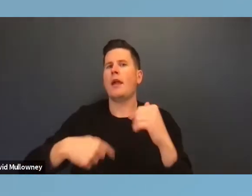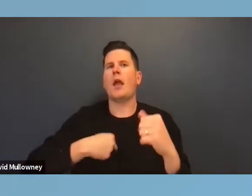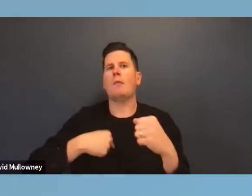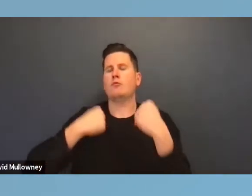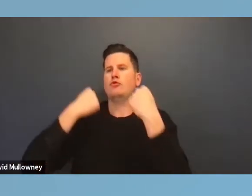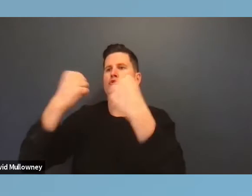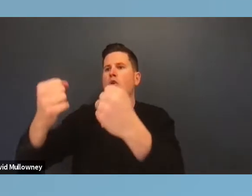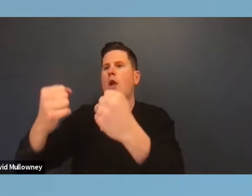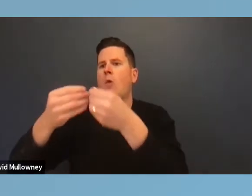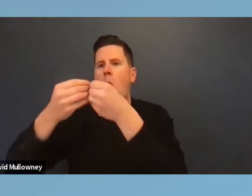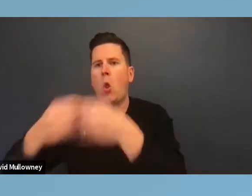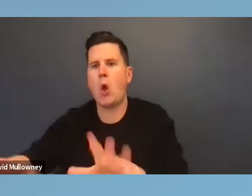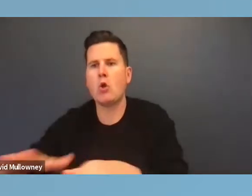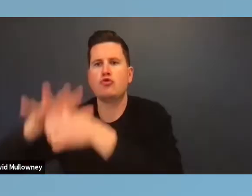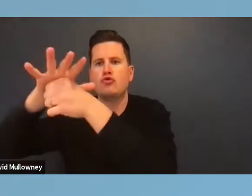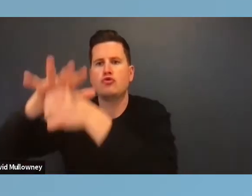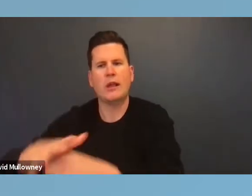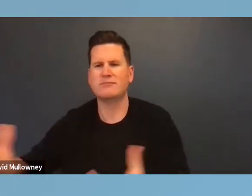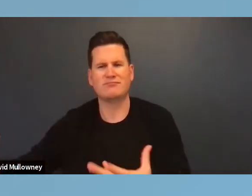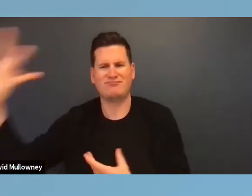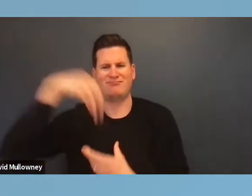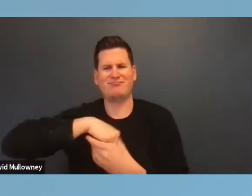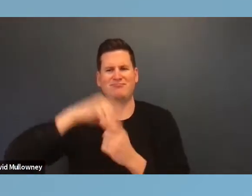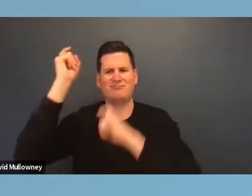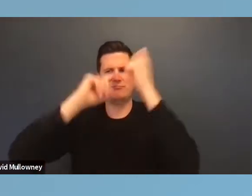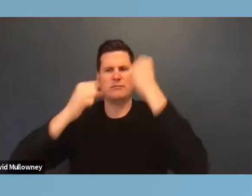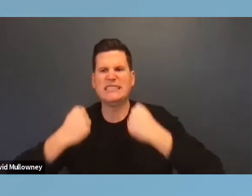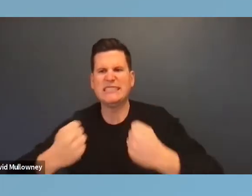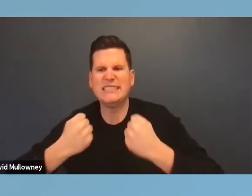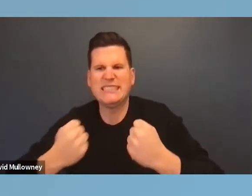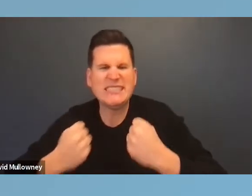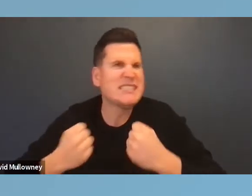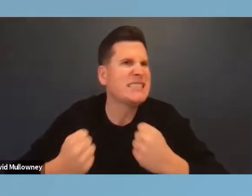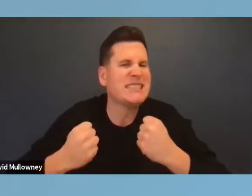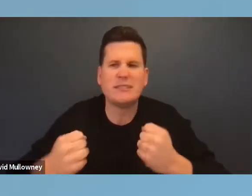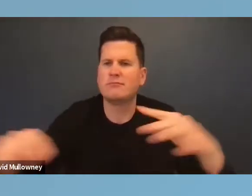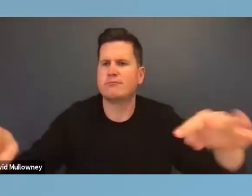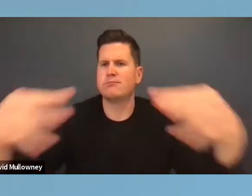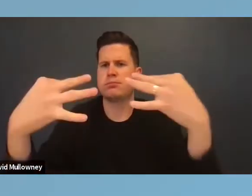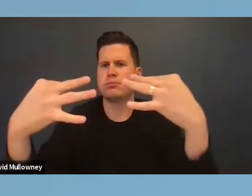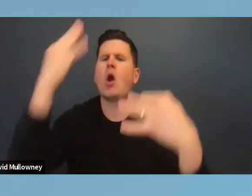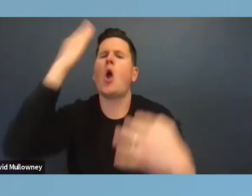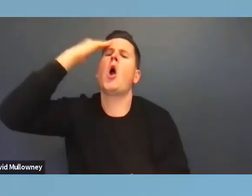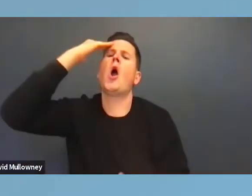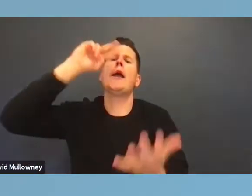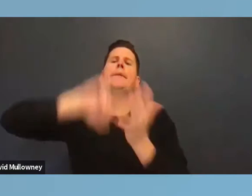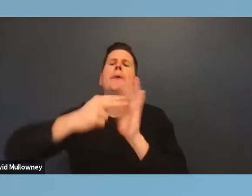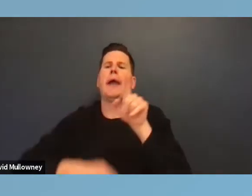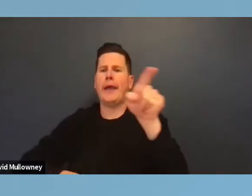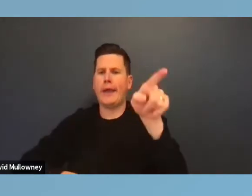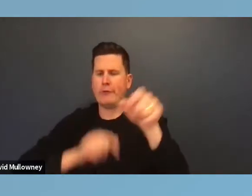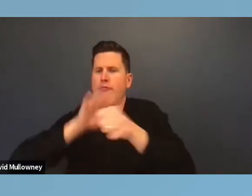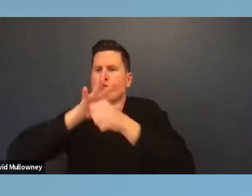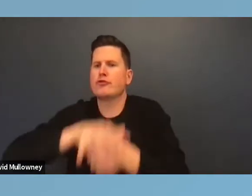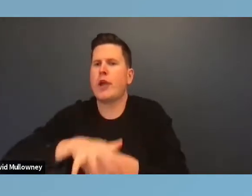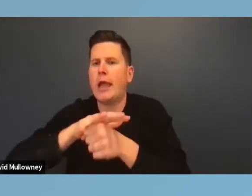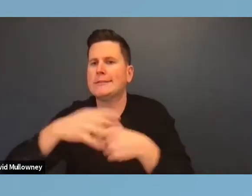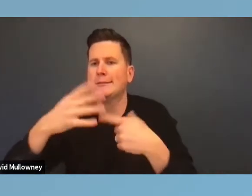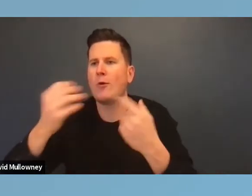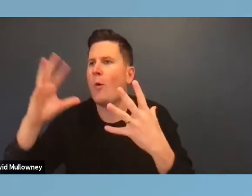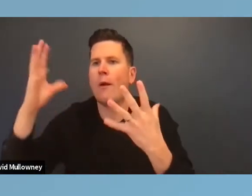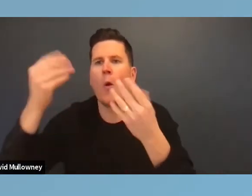right there, instead of just saying, I was driving and I got lost and I was really stressed out. I can just show